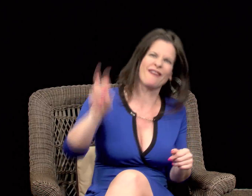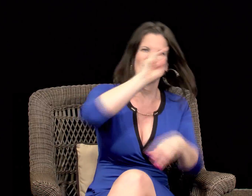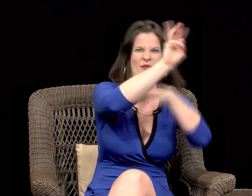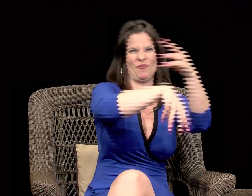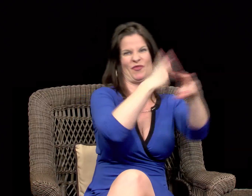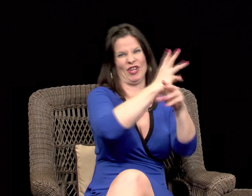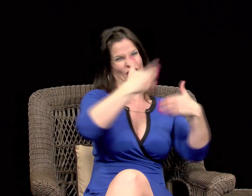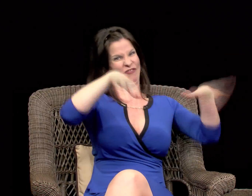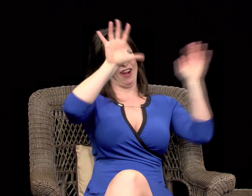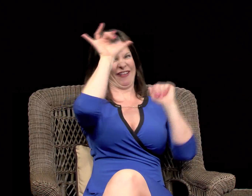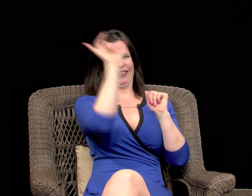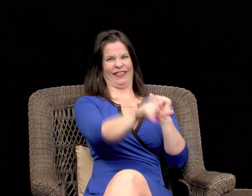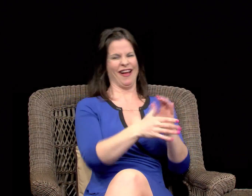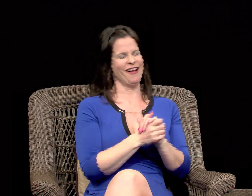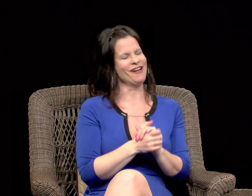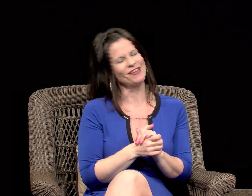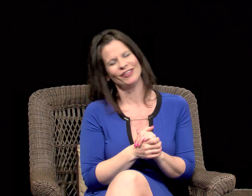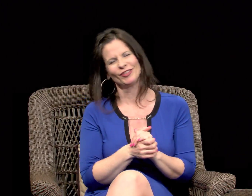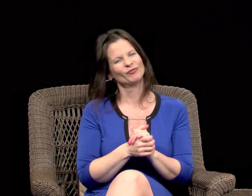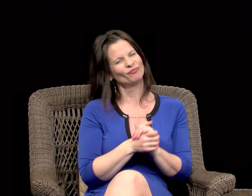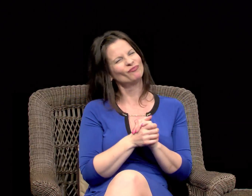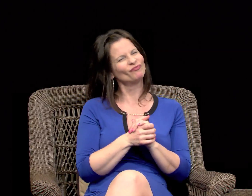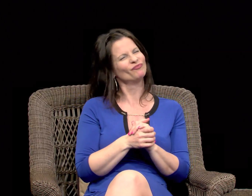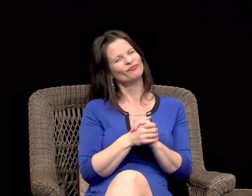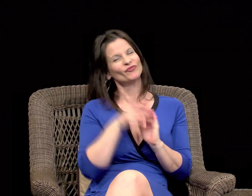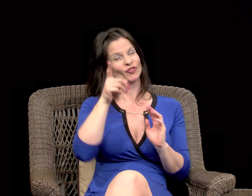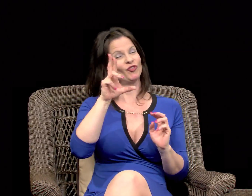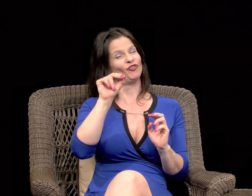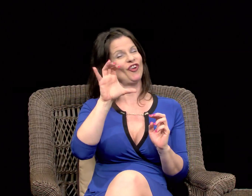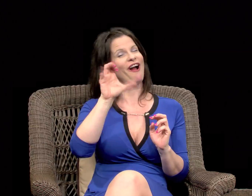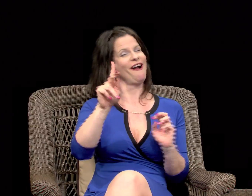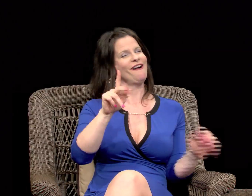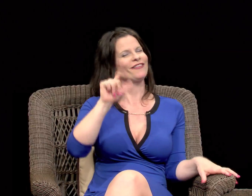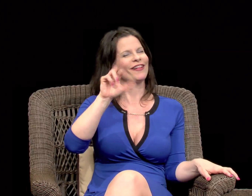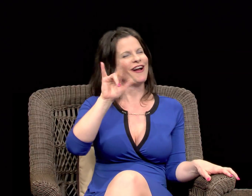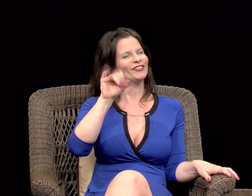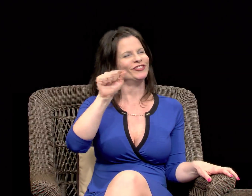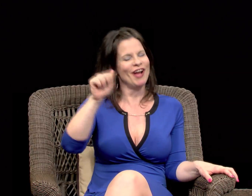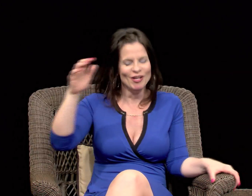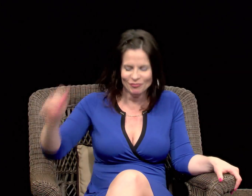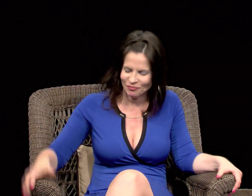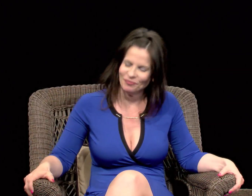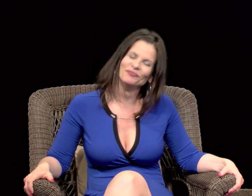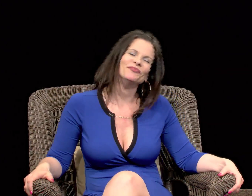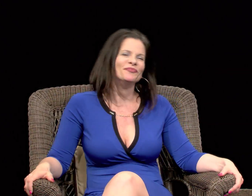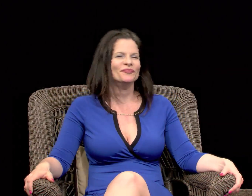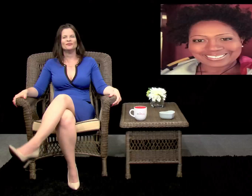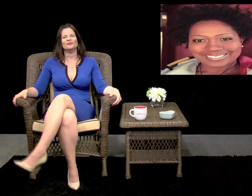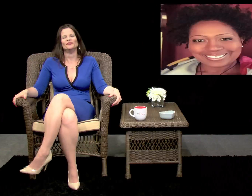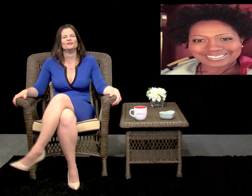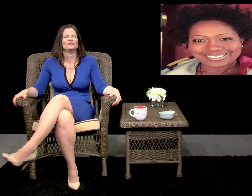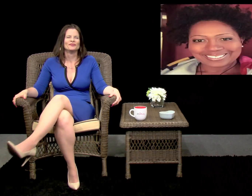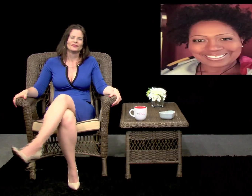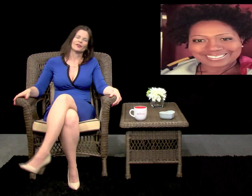word. So, and she travels around the world for that. Larisa, you rock.